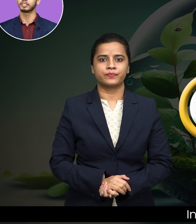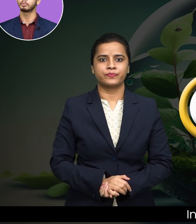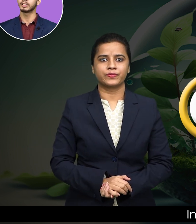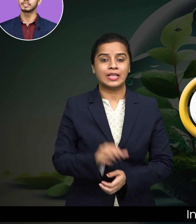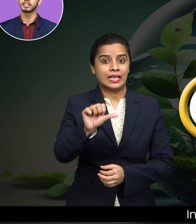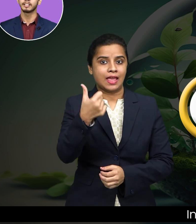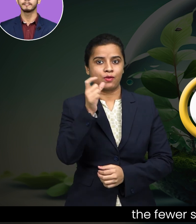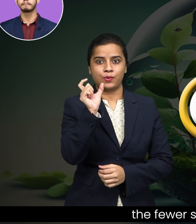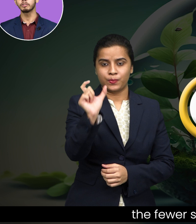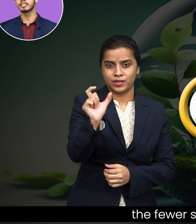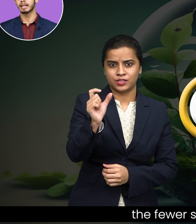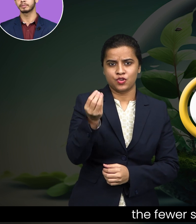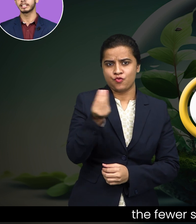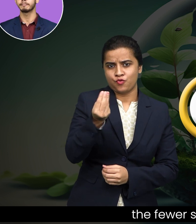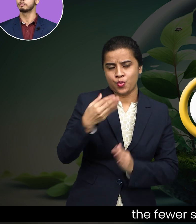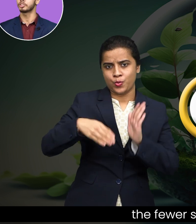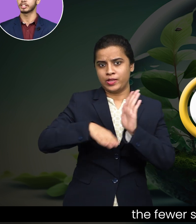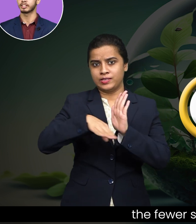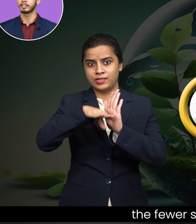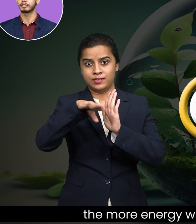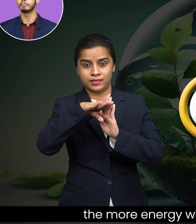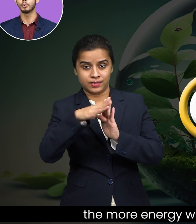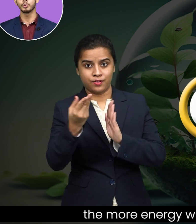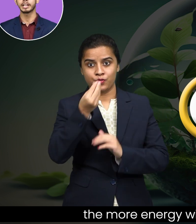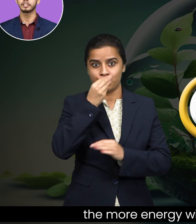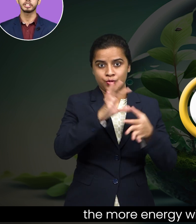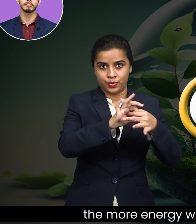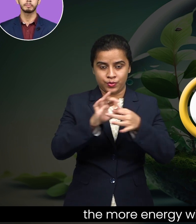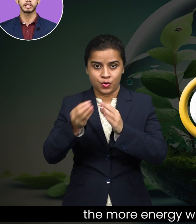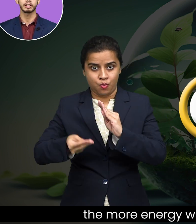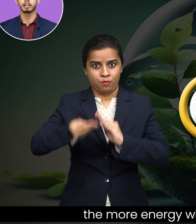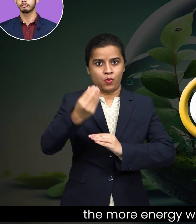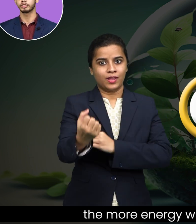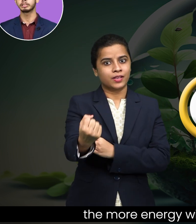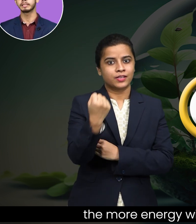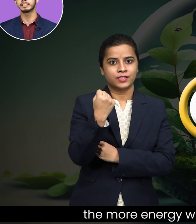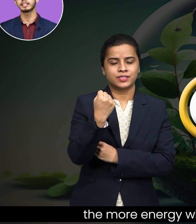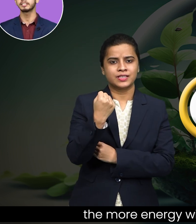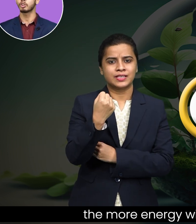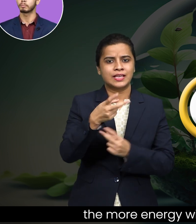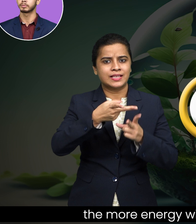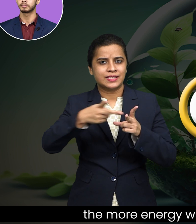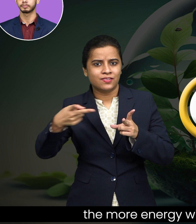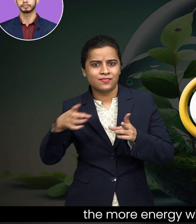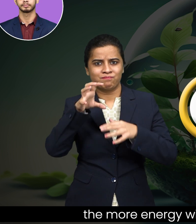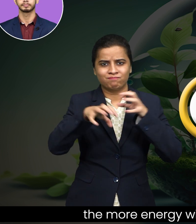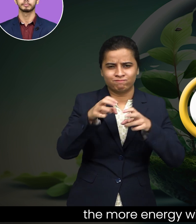In other words, the fewer steps in the food chain, the more energy will be for the species at the